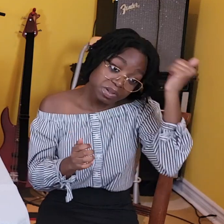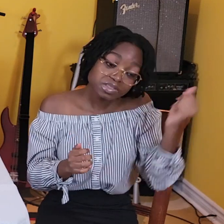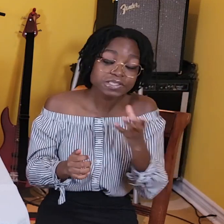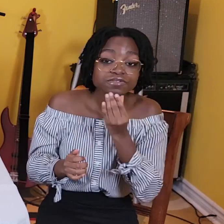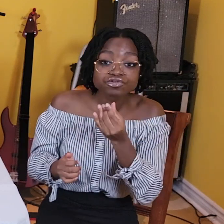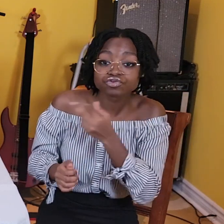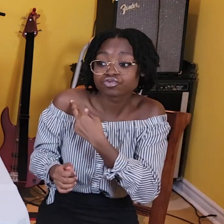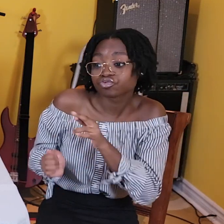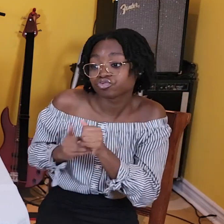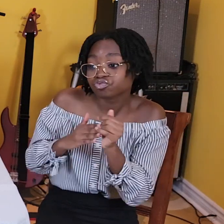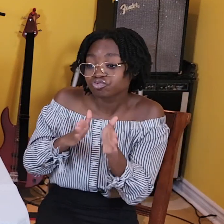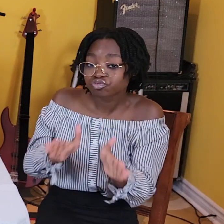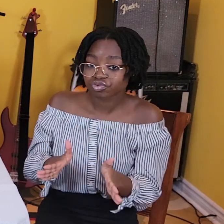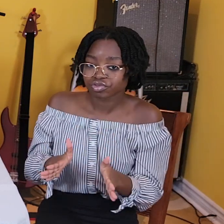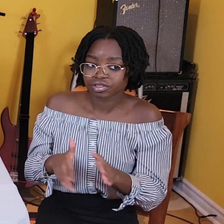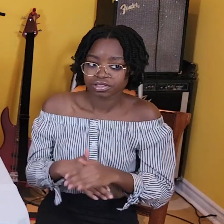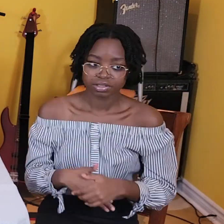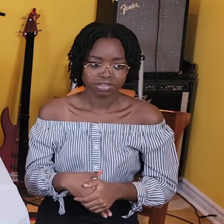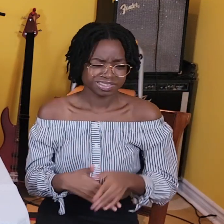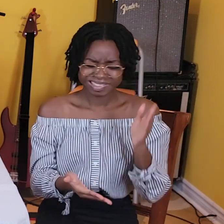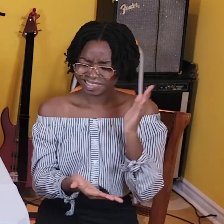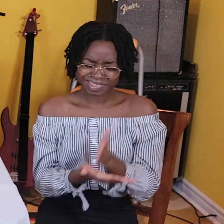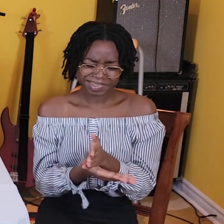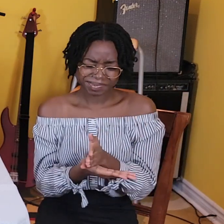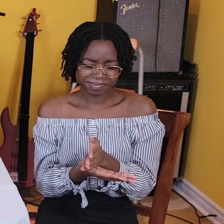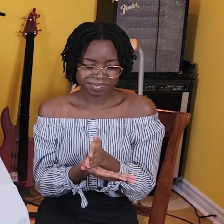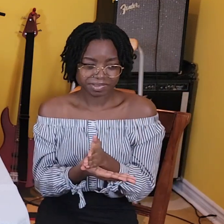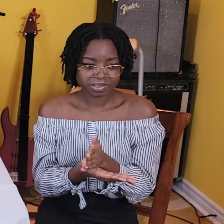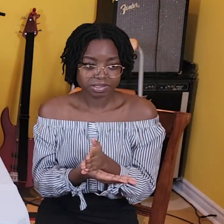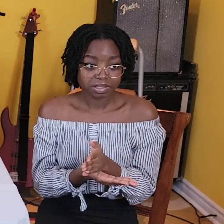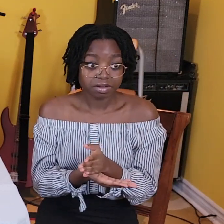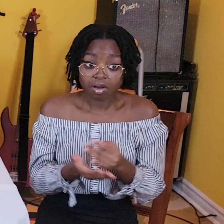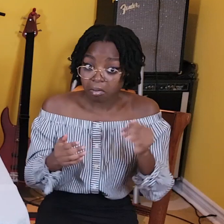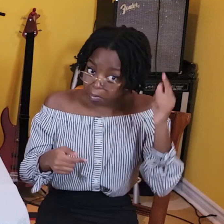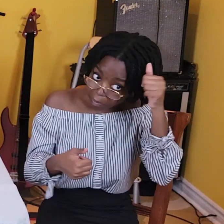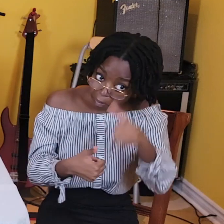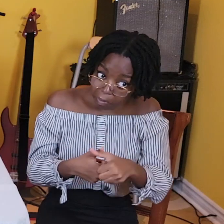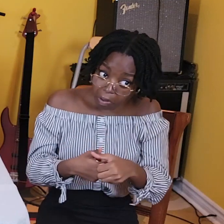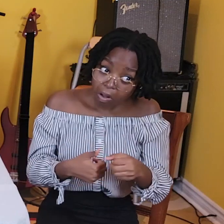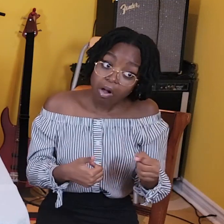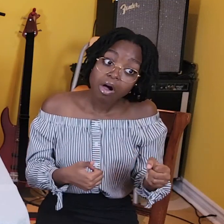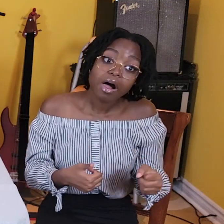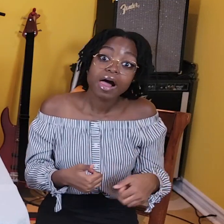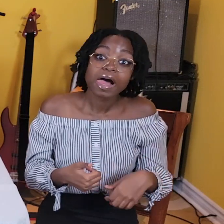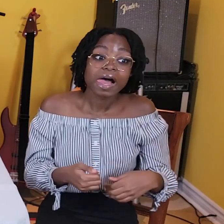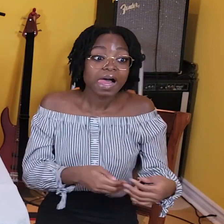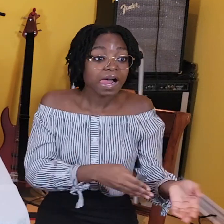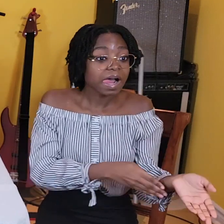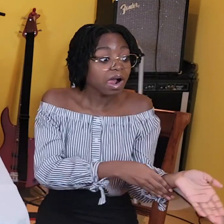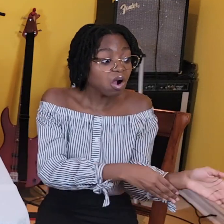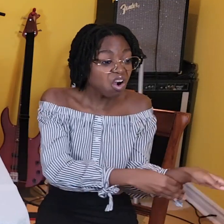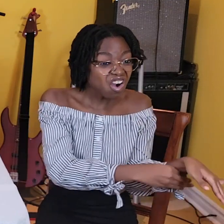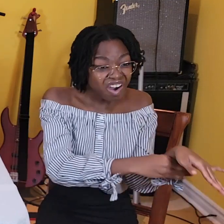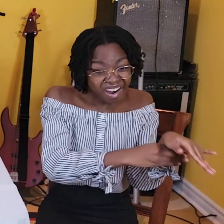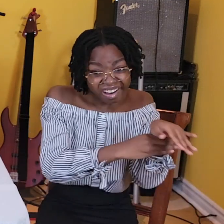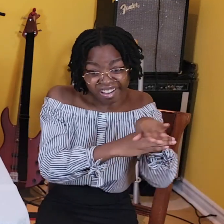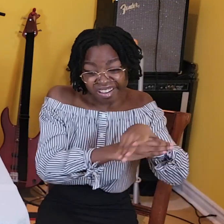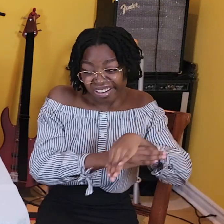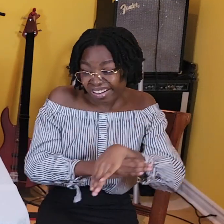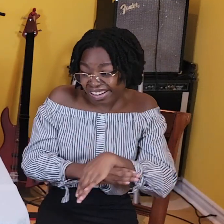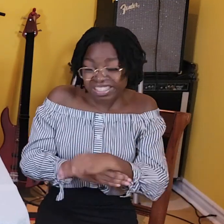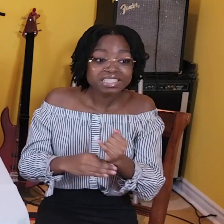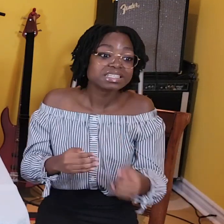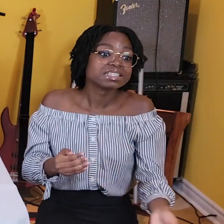leaders. It doesn't stop there. And remember, it's all happening at night. It's all happening at night. At